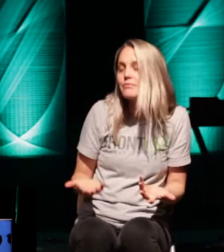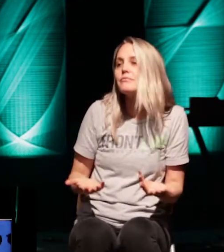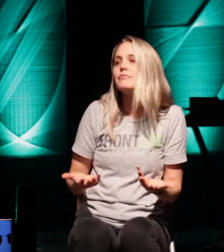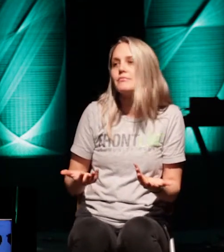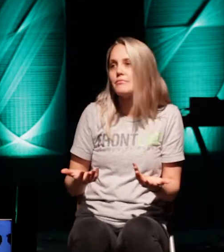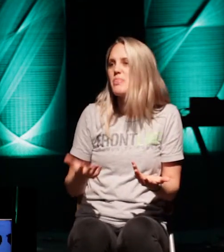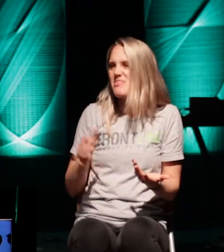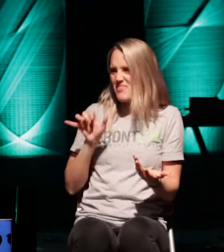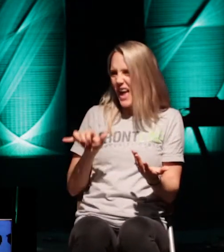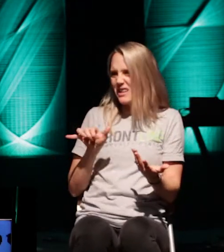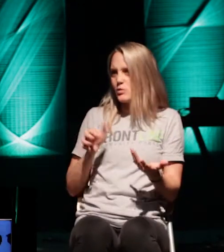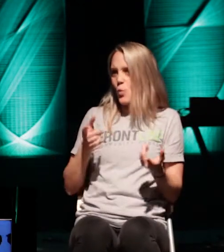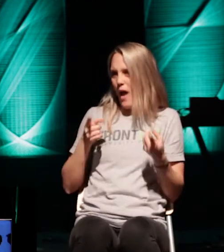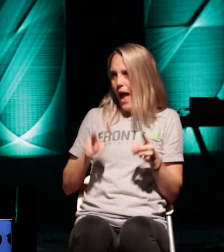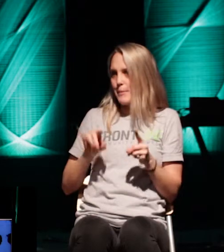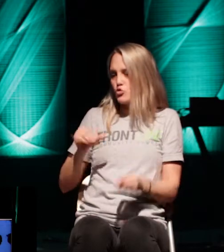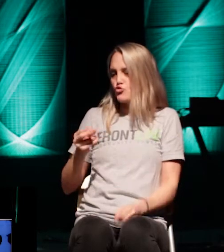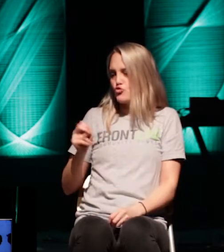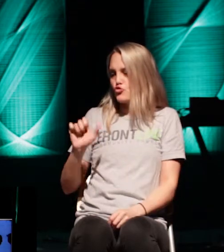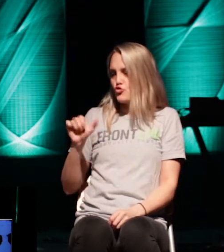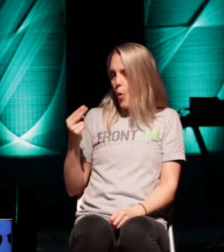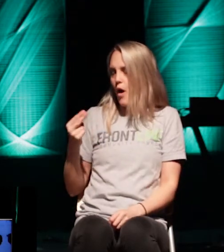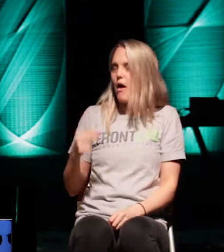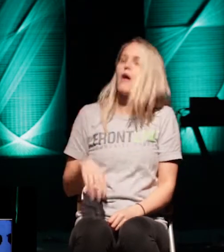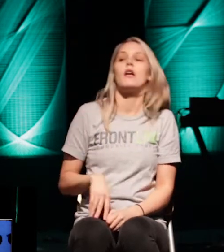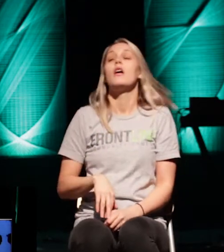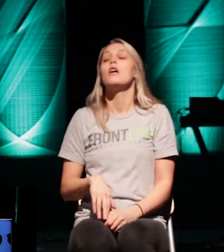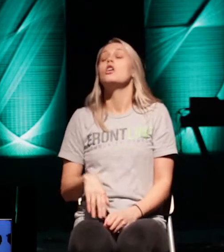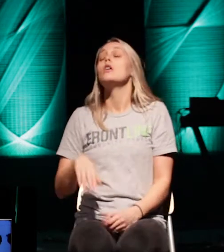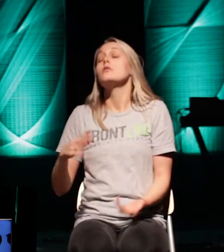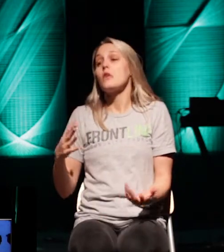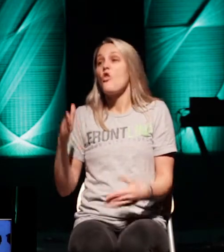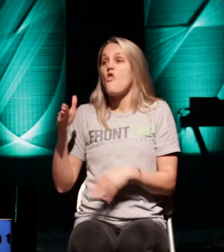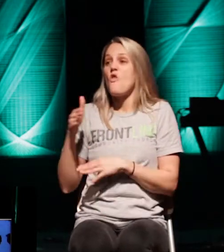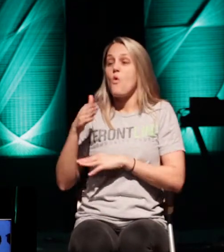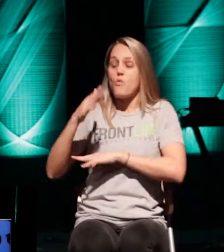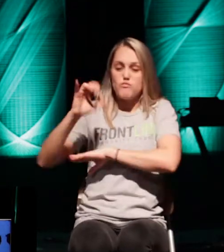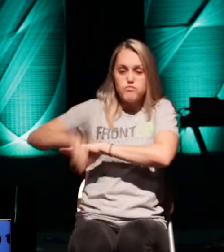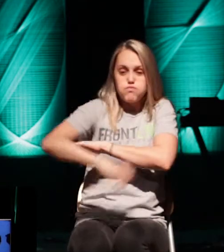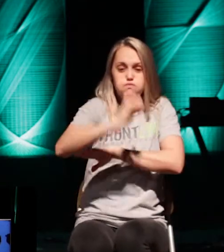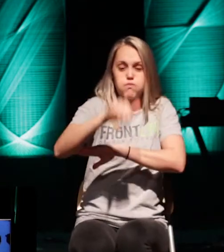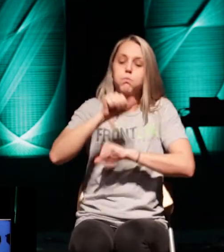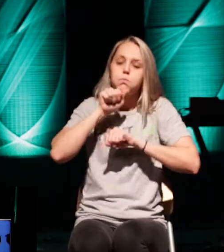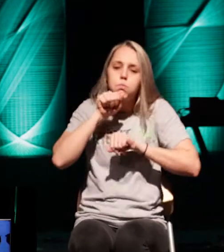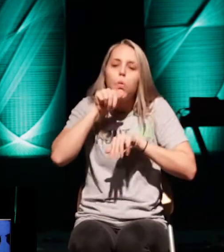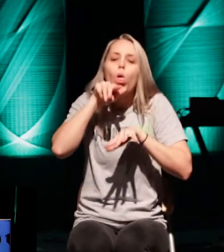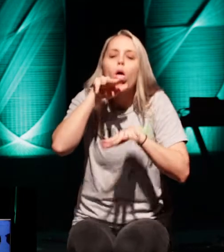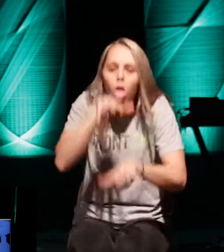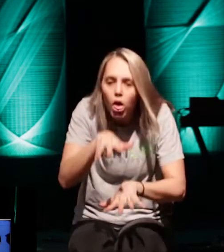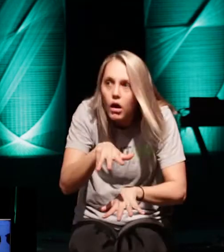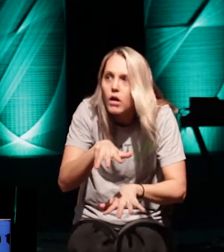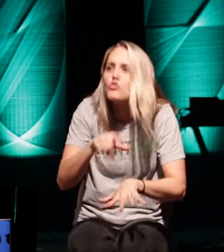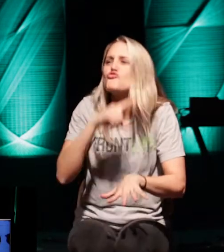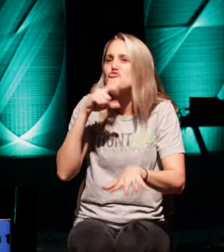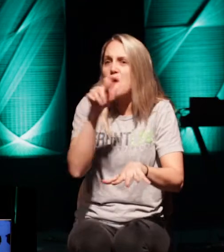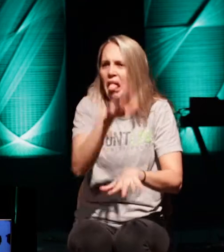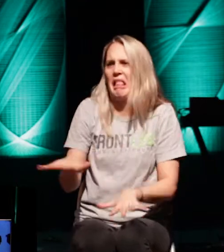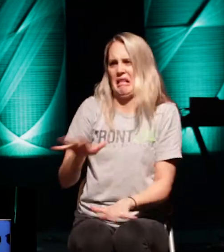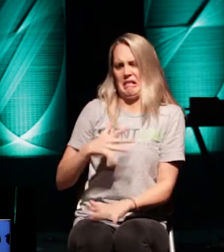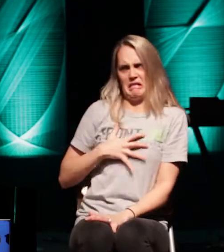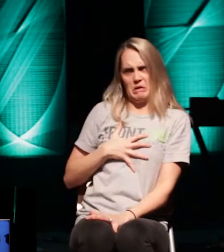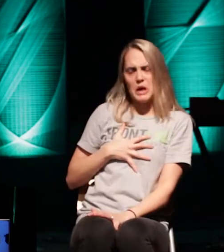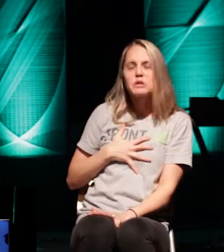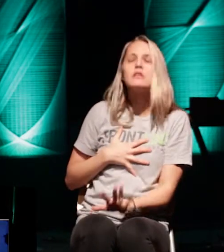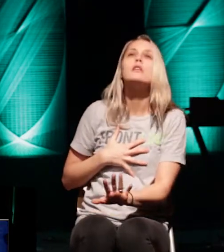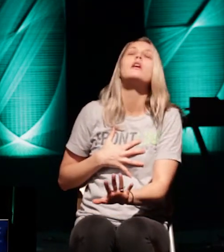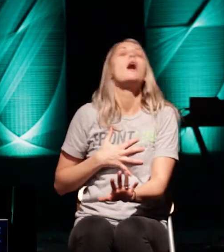happened. So Jonah gets vomited on a dry land. Whoop-de-doo, that's gross. And then the Lord comes